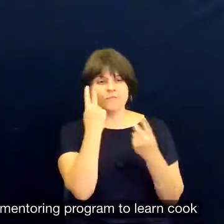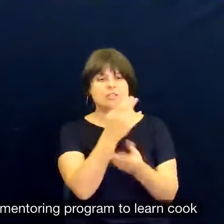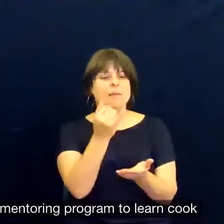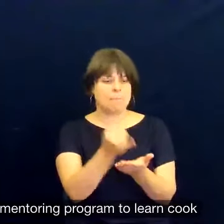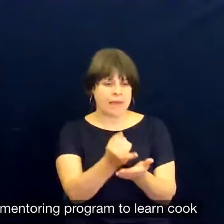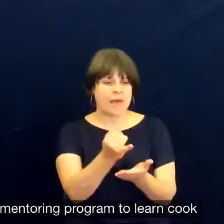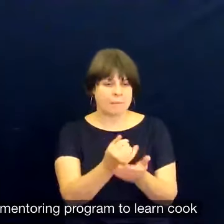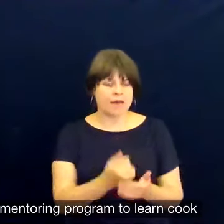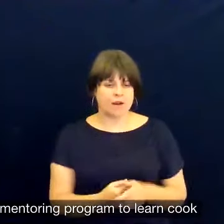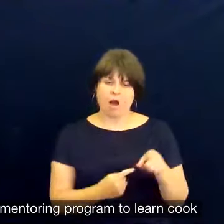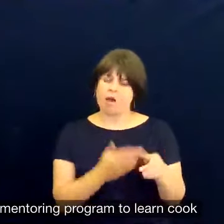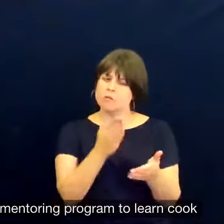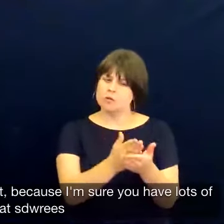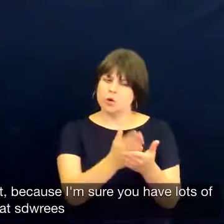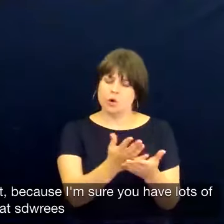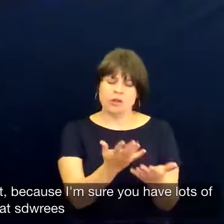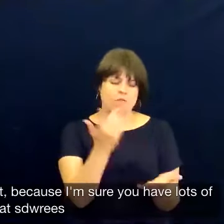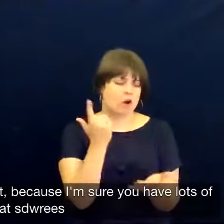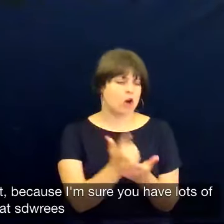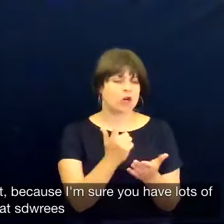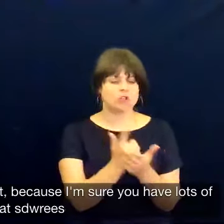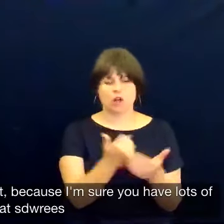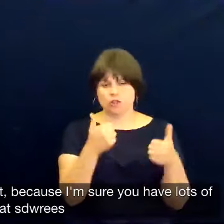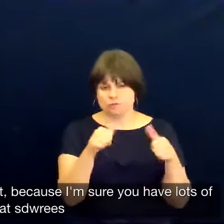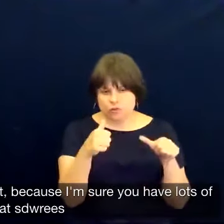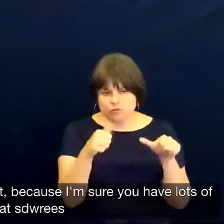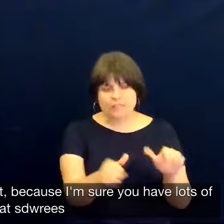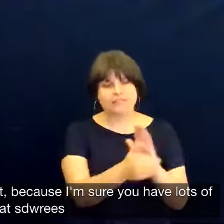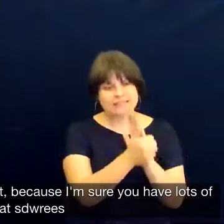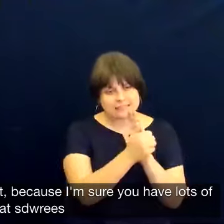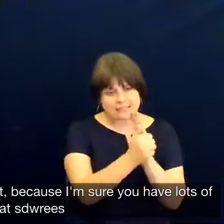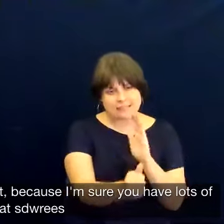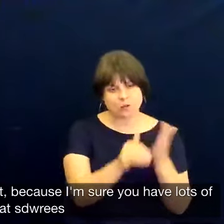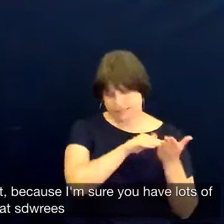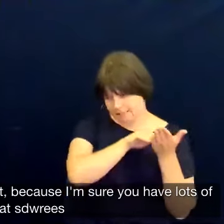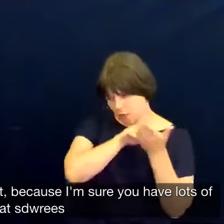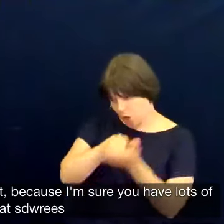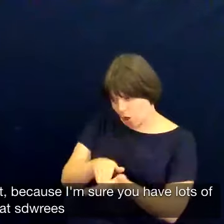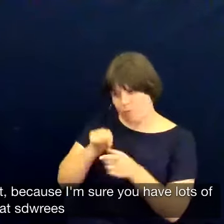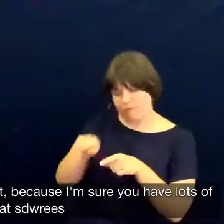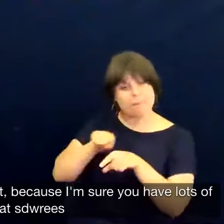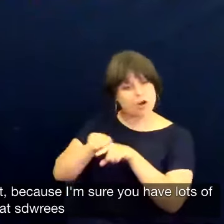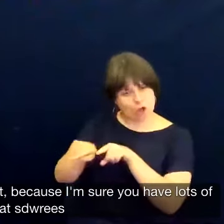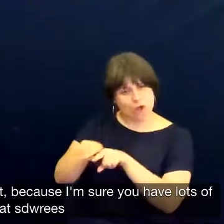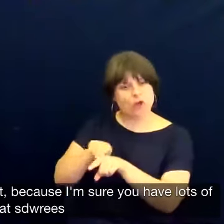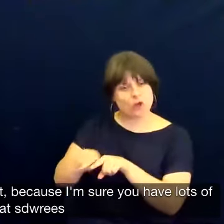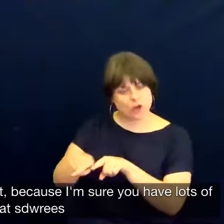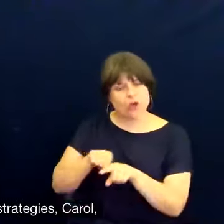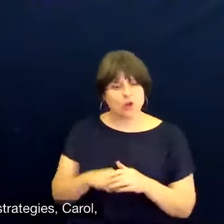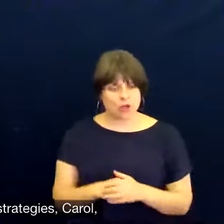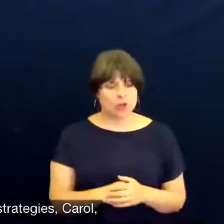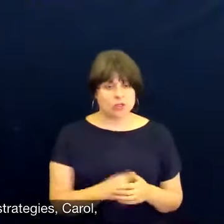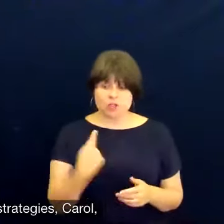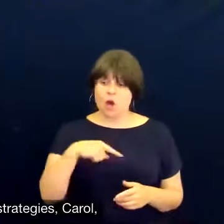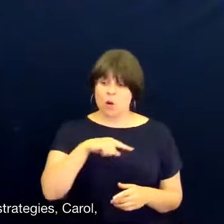strategies, Carol, that someone else could benefit from learning. So sometimes people will say, yes, we just put it out